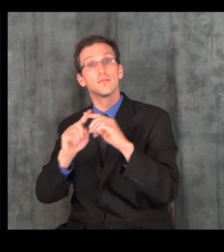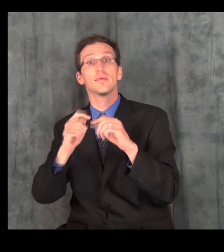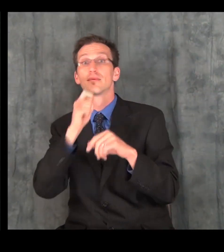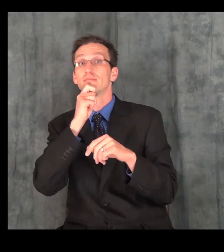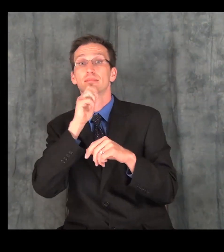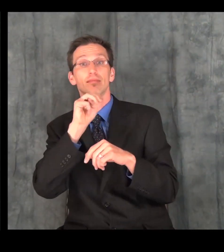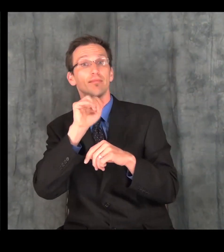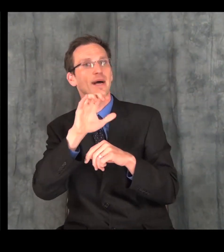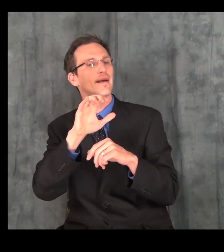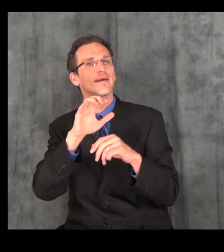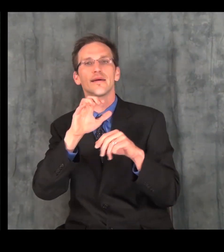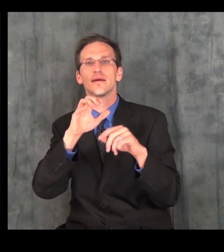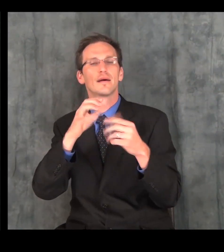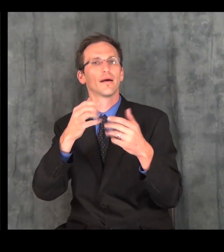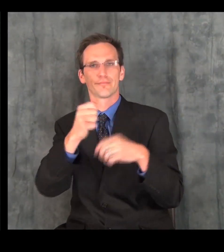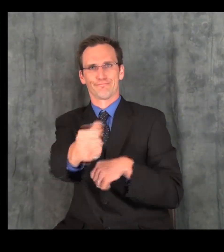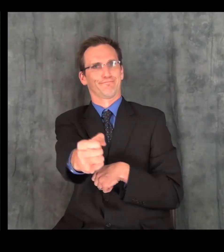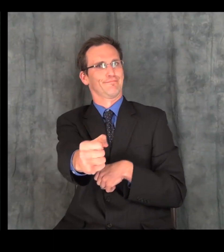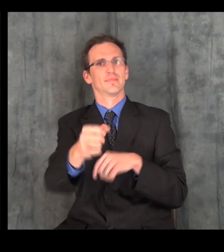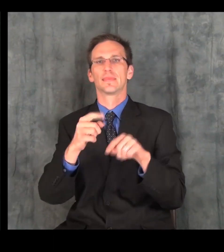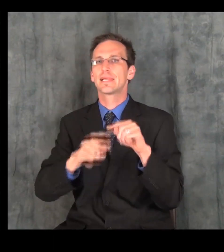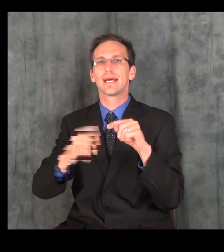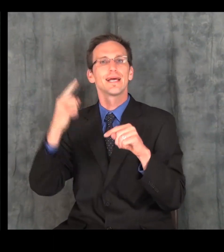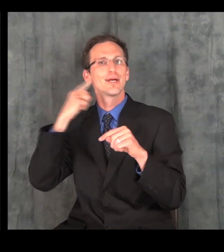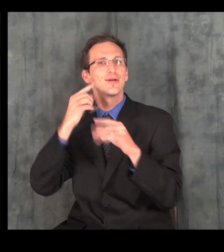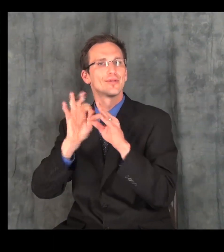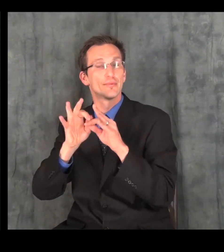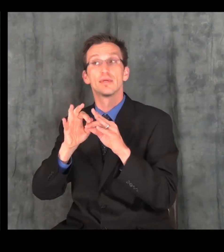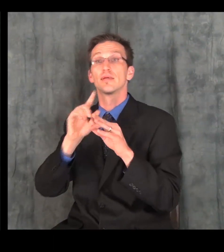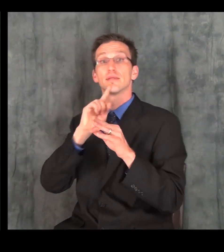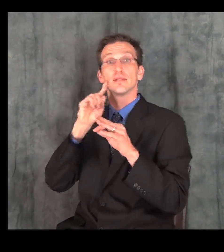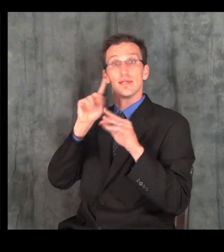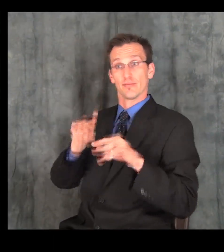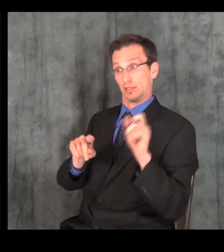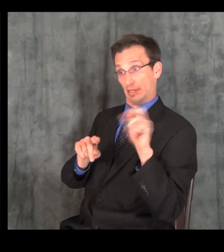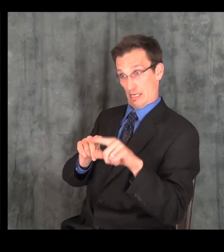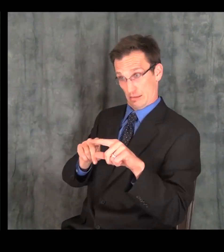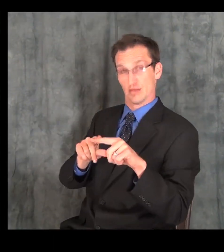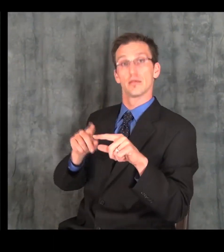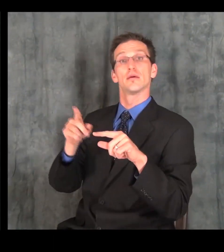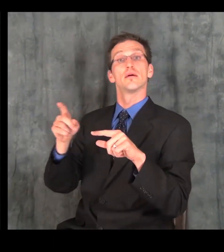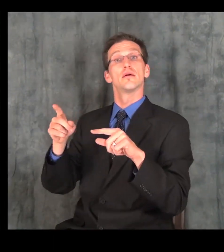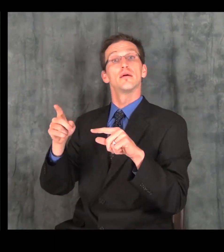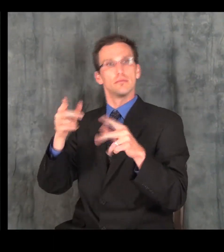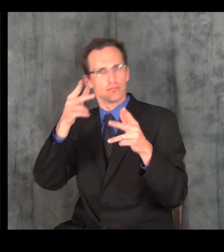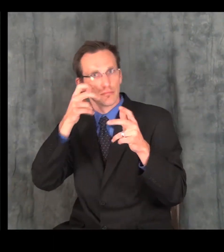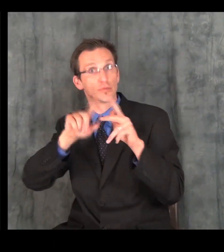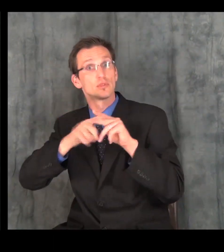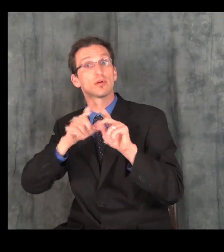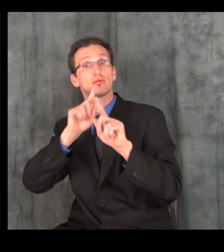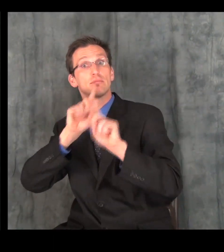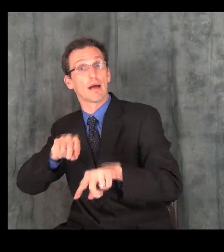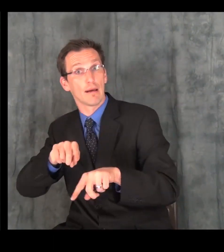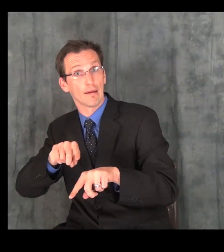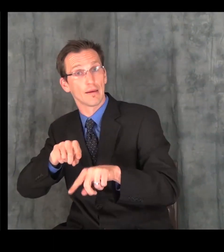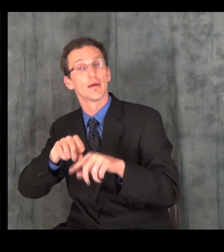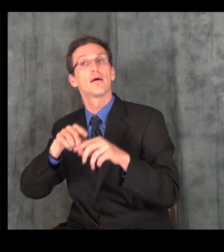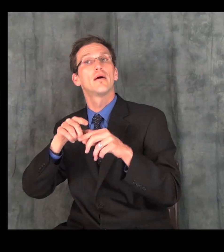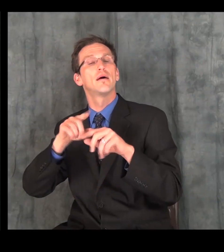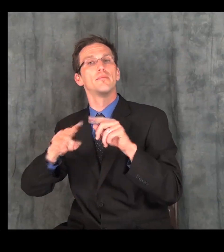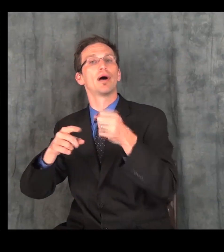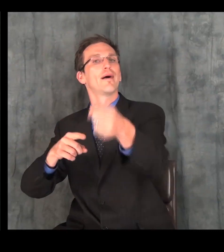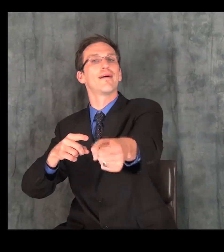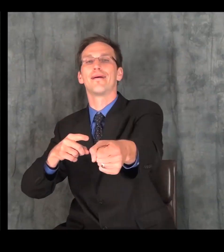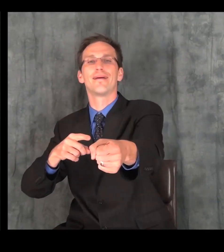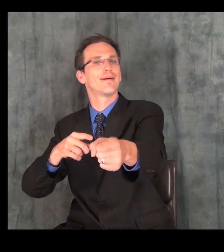of the interpreter. So when the deaf person started signing, when she was asked a question and she would respond, the interpreter started to voice over her response, and the